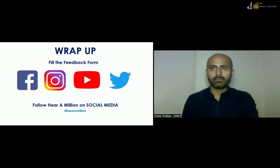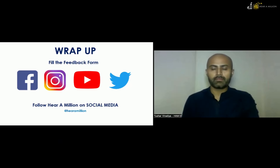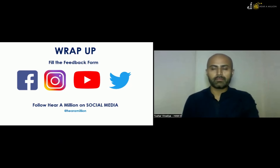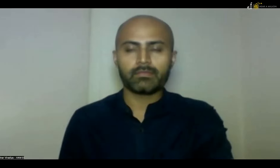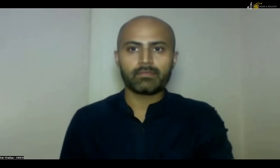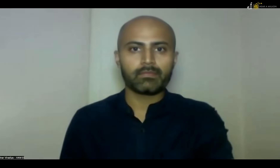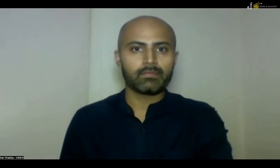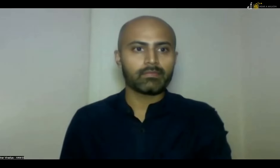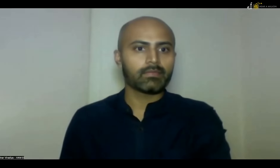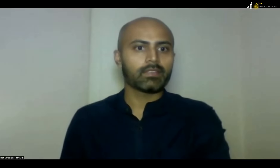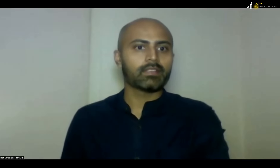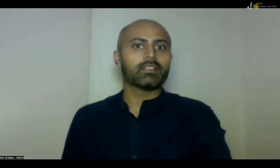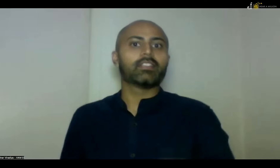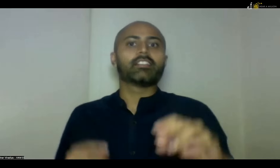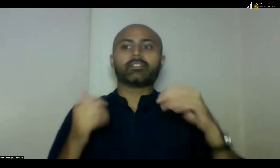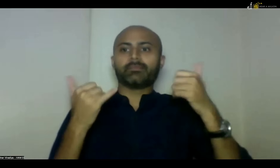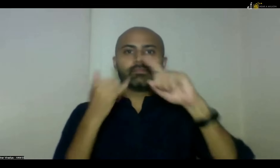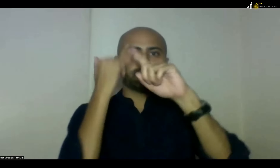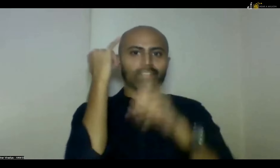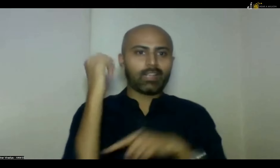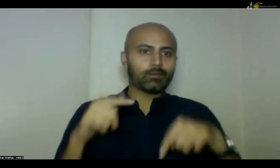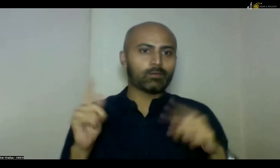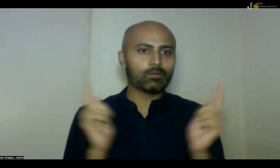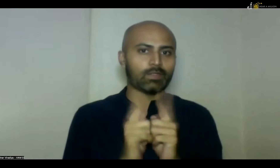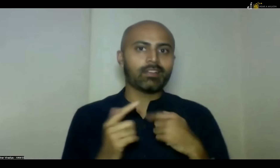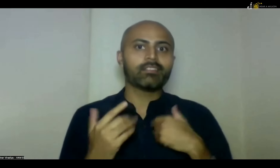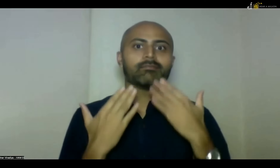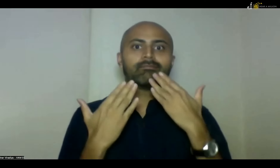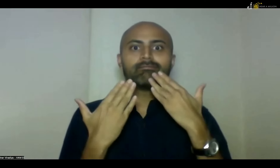can mention that in your feedback form.